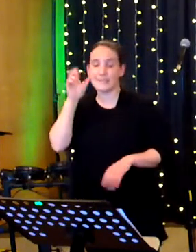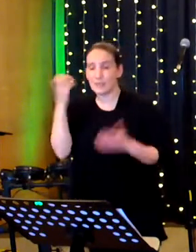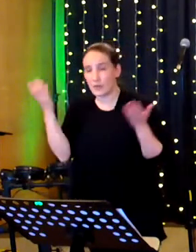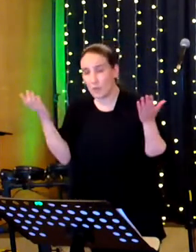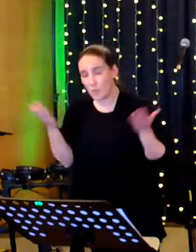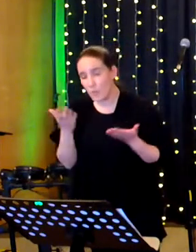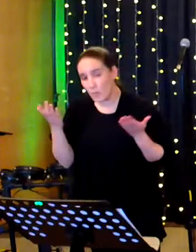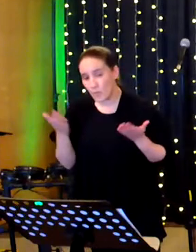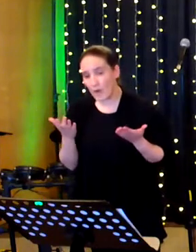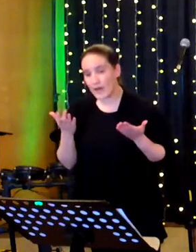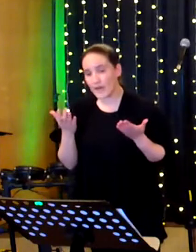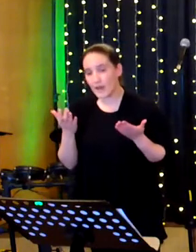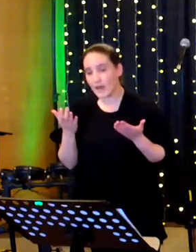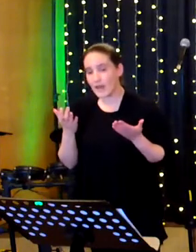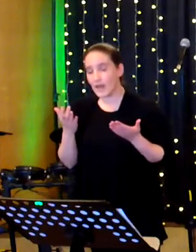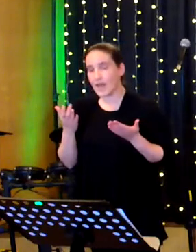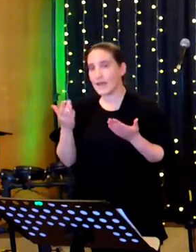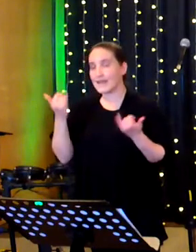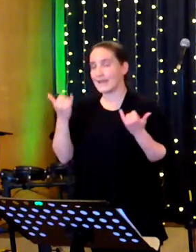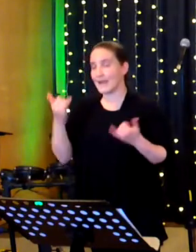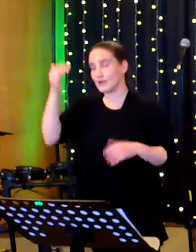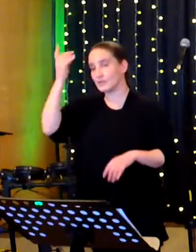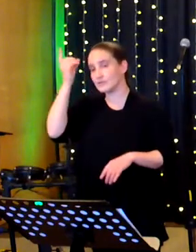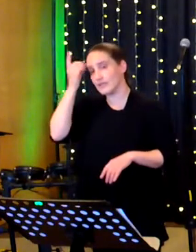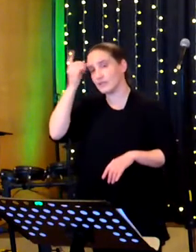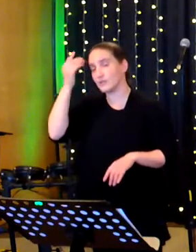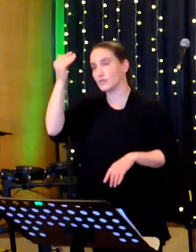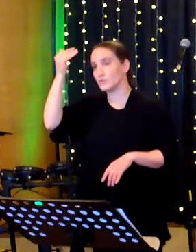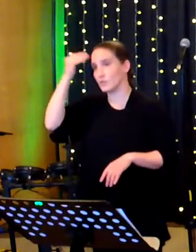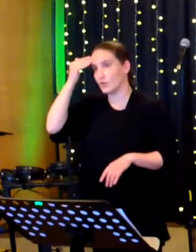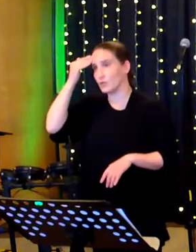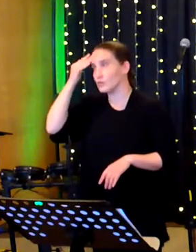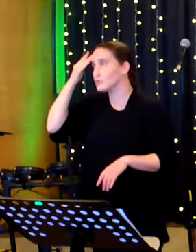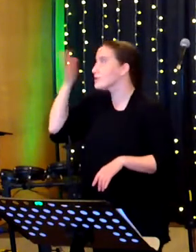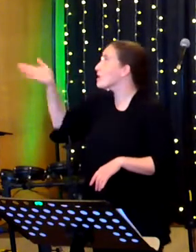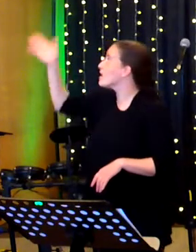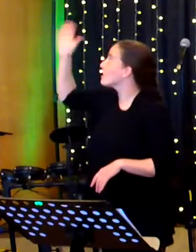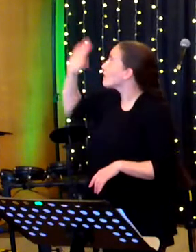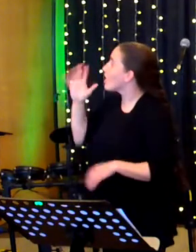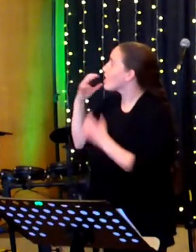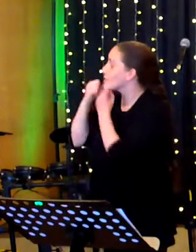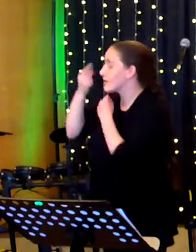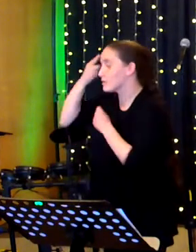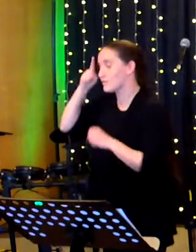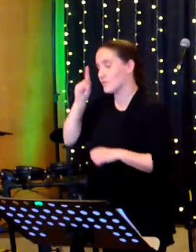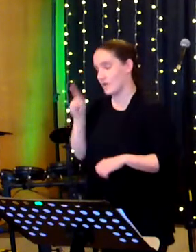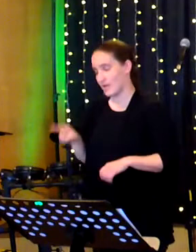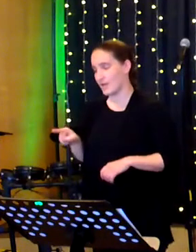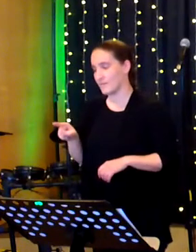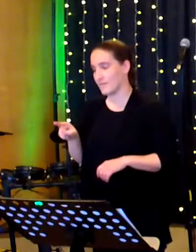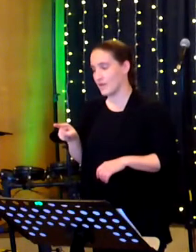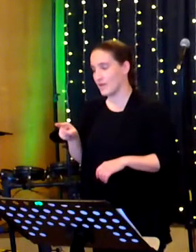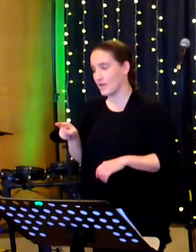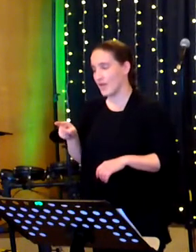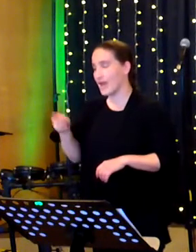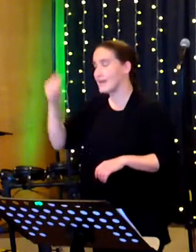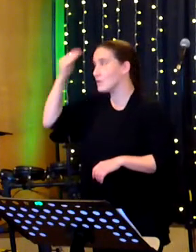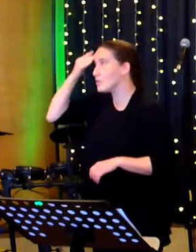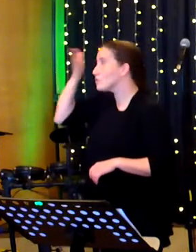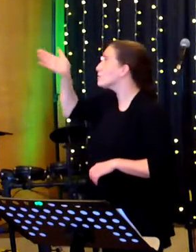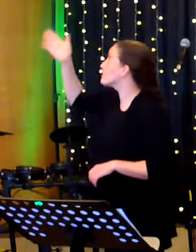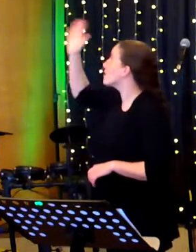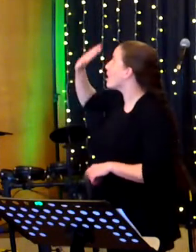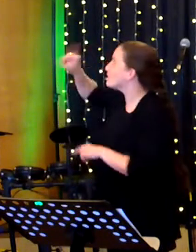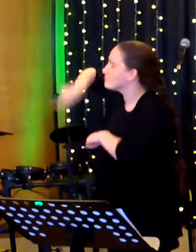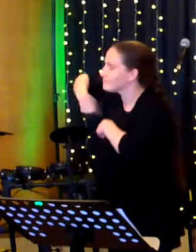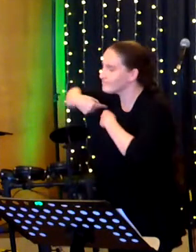has heard him. Think about this, from the beginning. So we said Daniel's been praying for decades